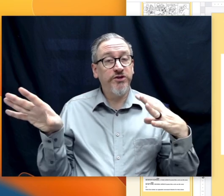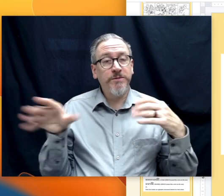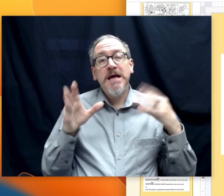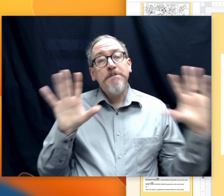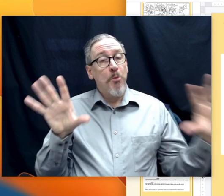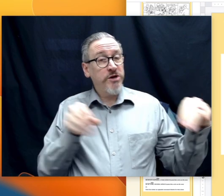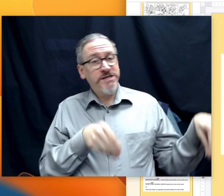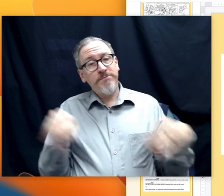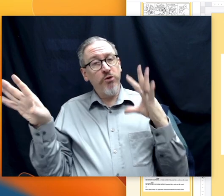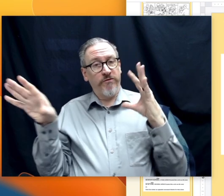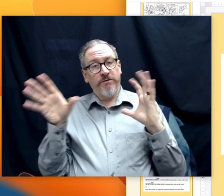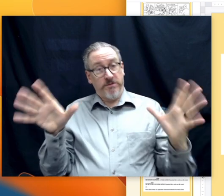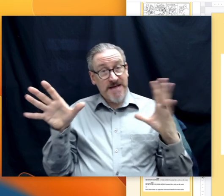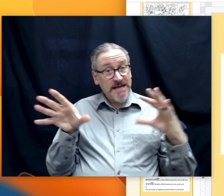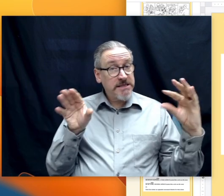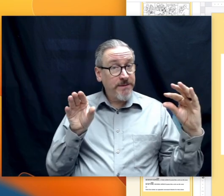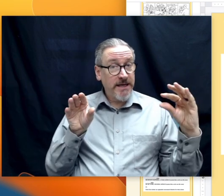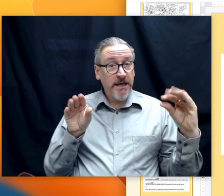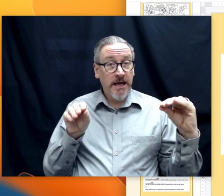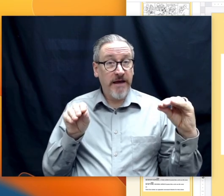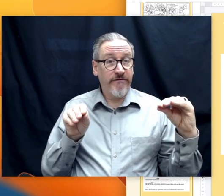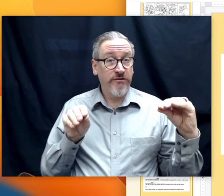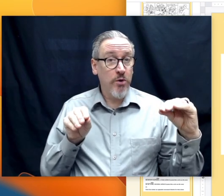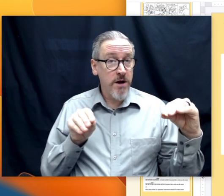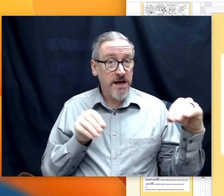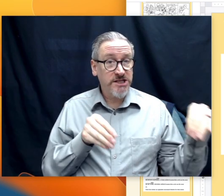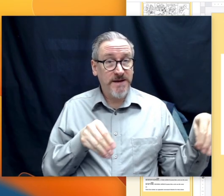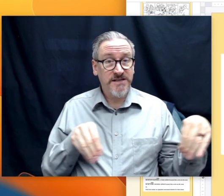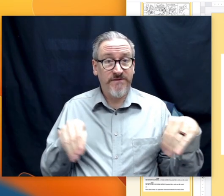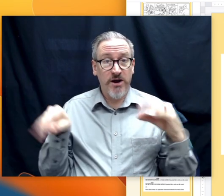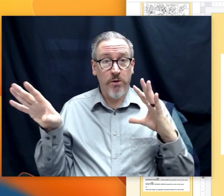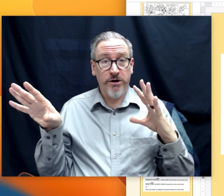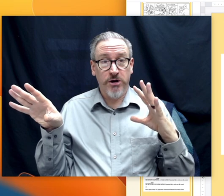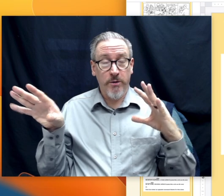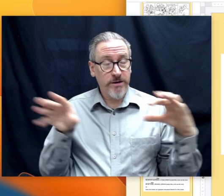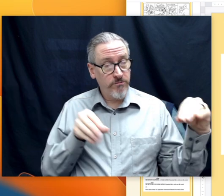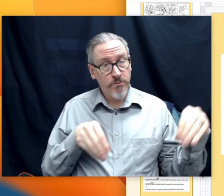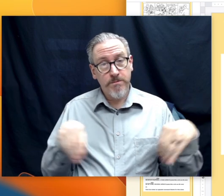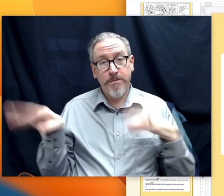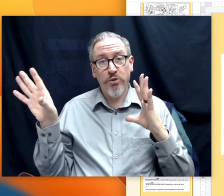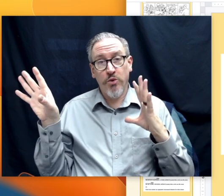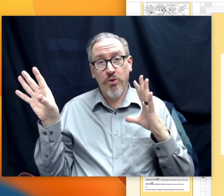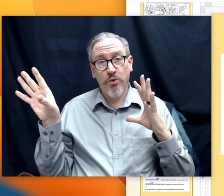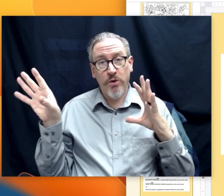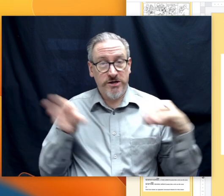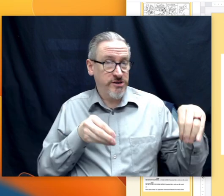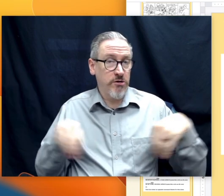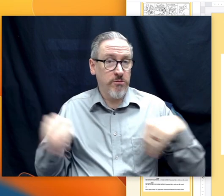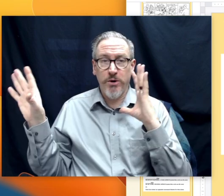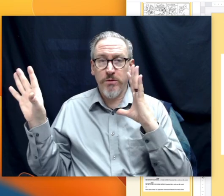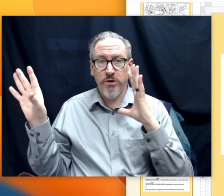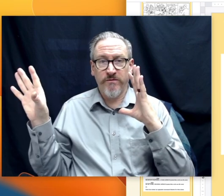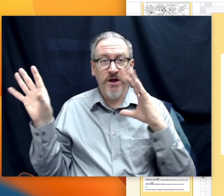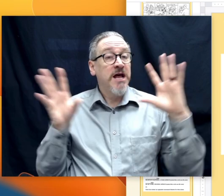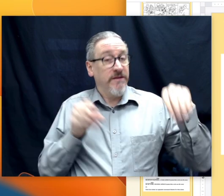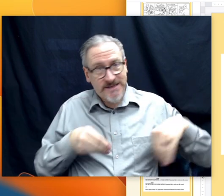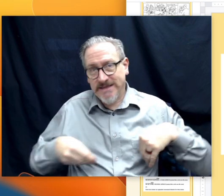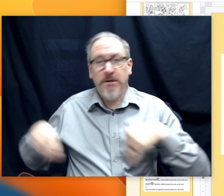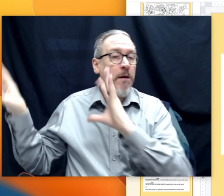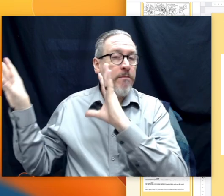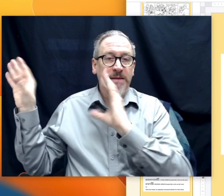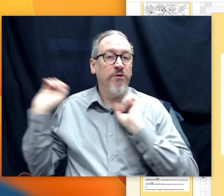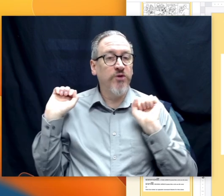Move to, when you see move, tends to be if you're not specifying where you're going, it's just boop, moved.